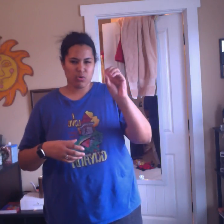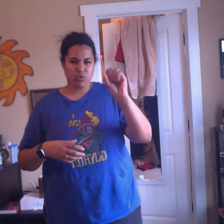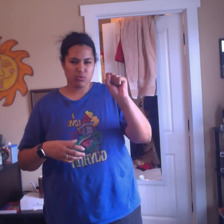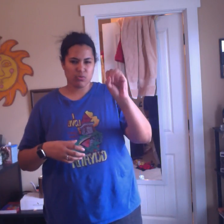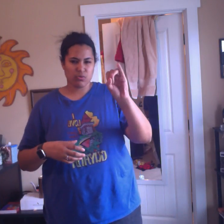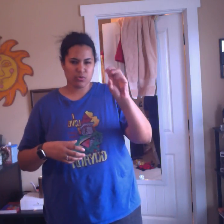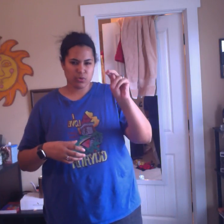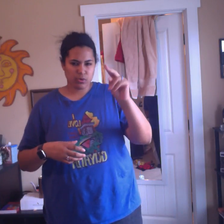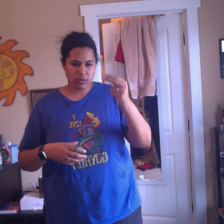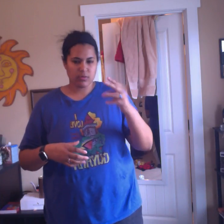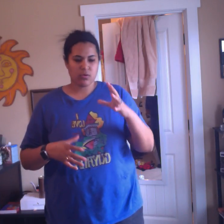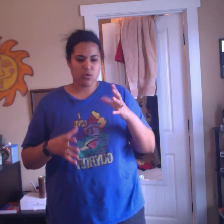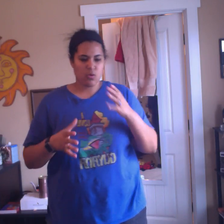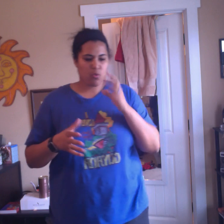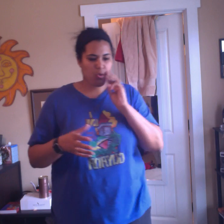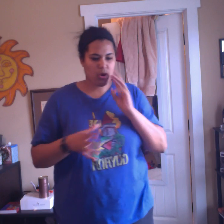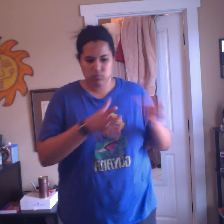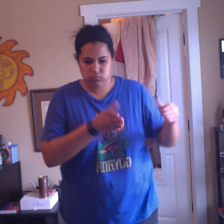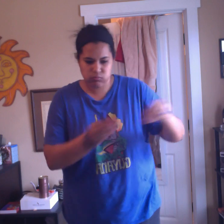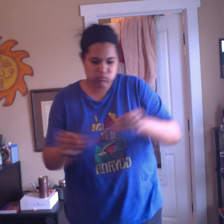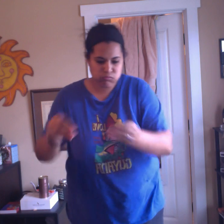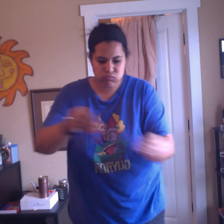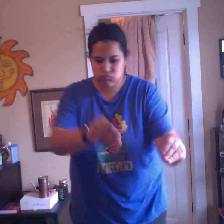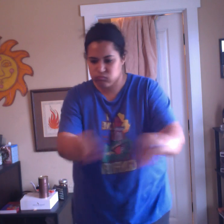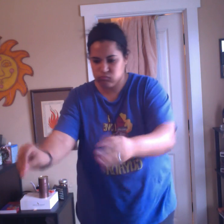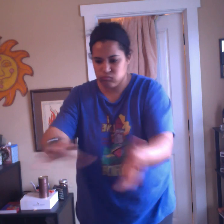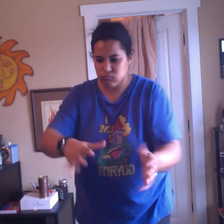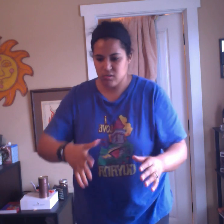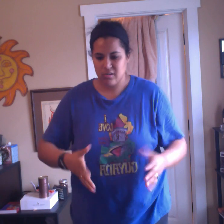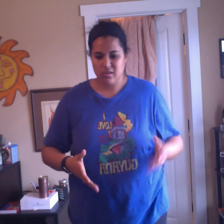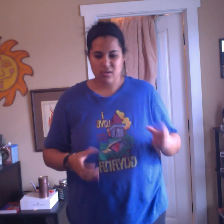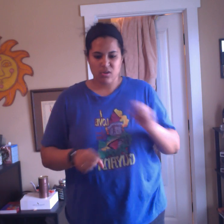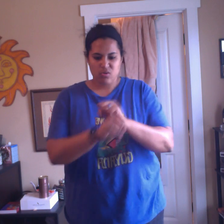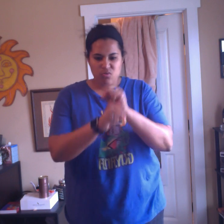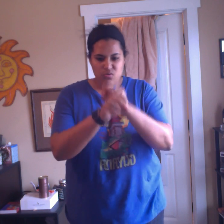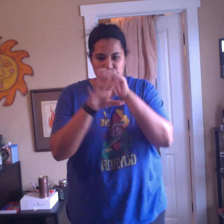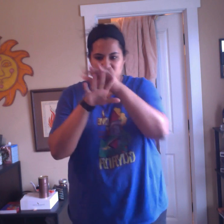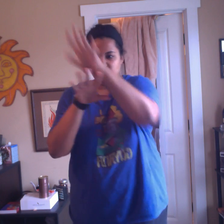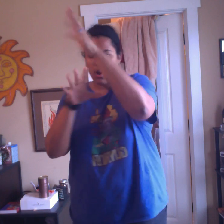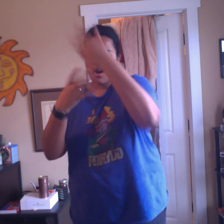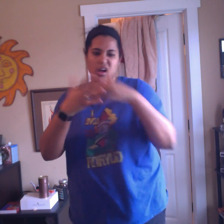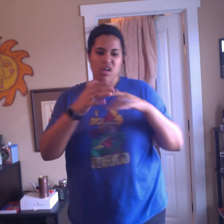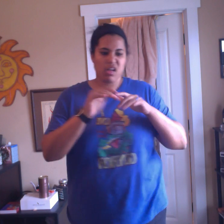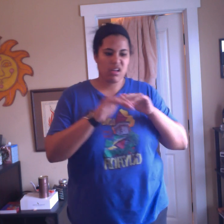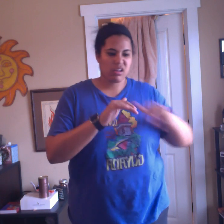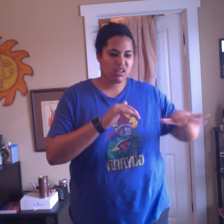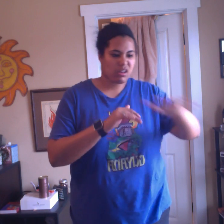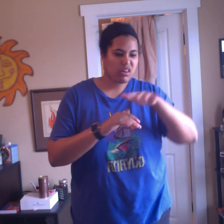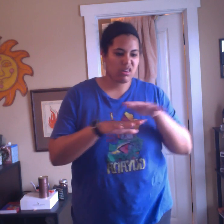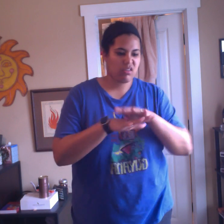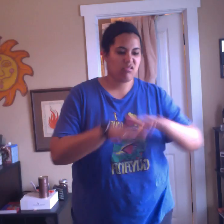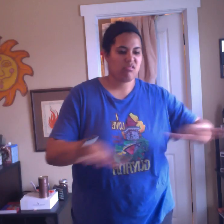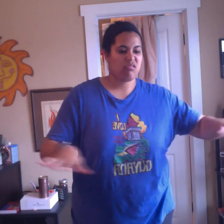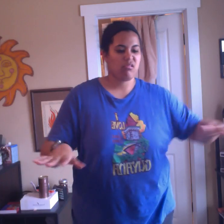into the oceans, which brings life-sustaining minerals to plants and animals. Some of the precipitation seeps into the ground in a process